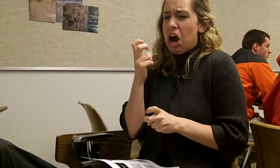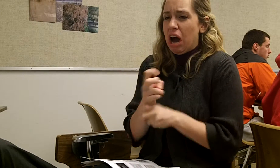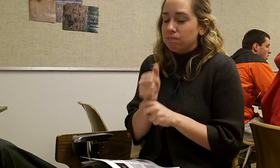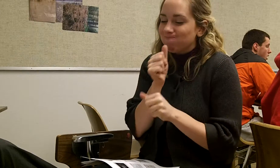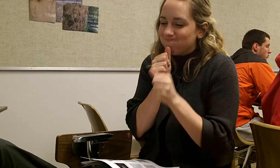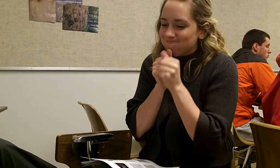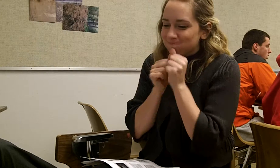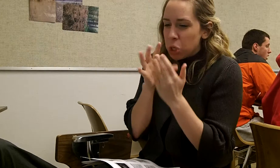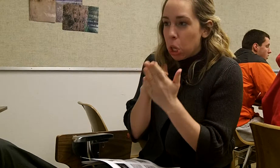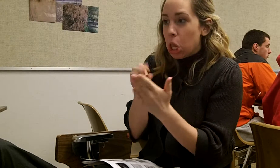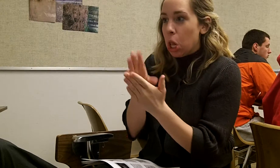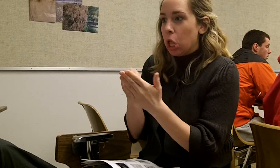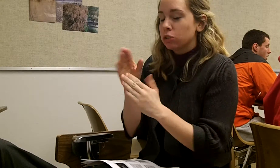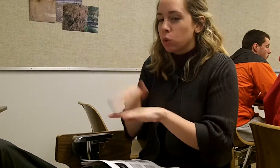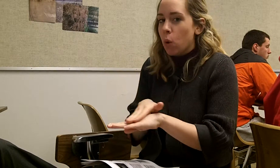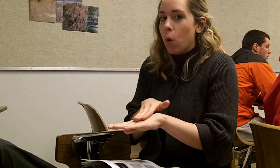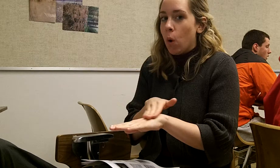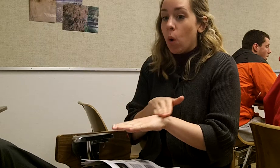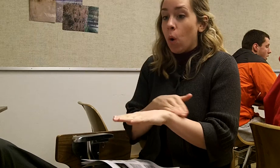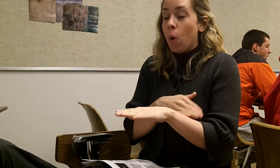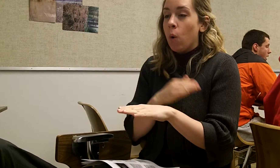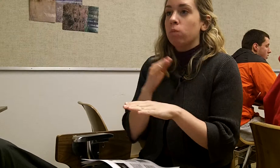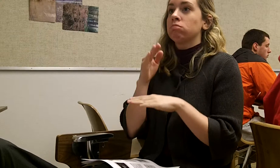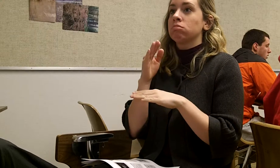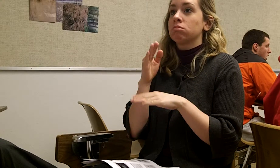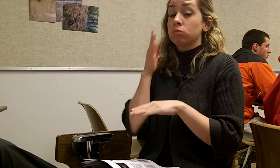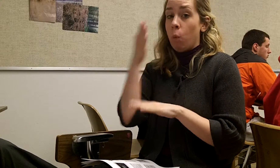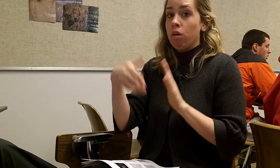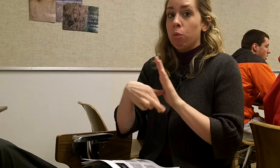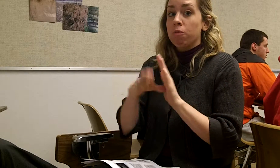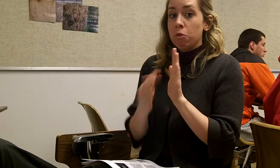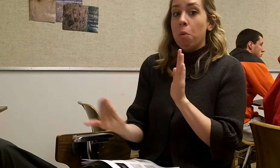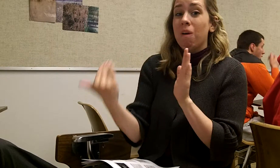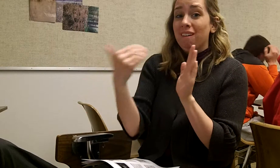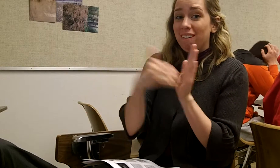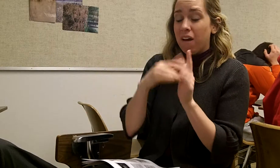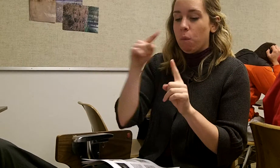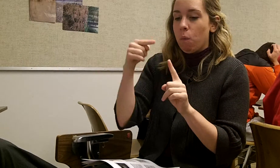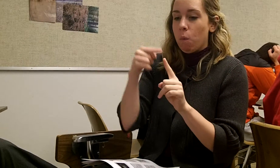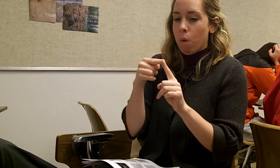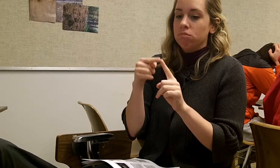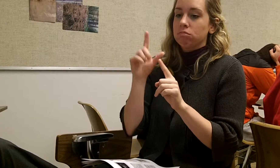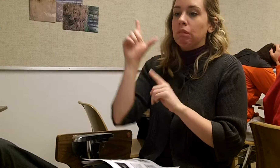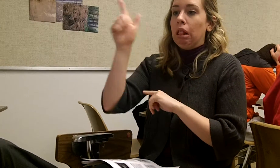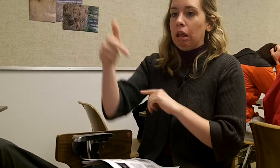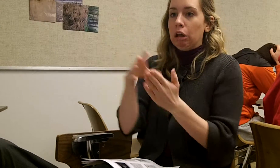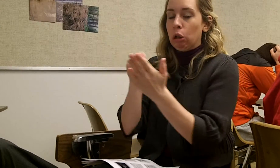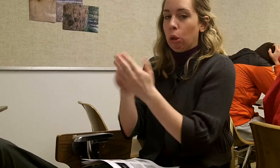We will come back to these pathways and talk about them when we actually get to spots in development that use these signals, pathways to send a